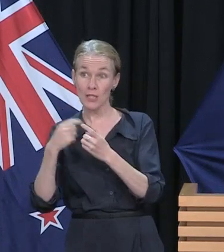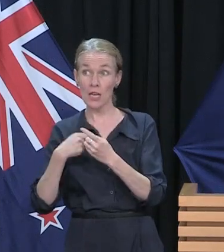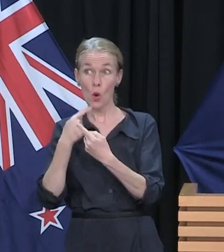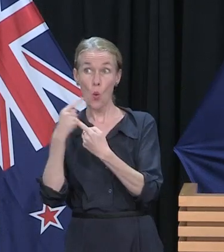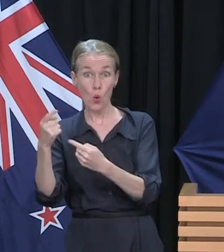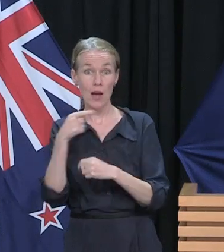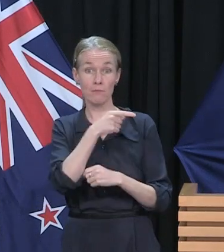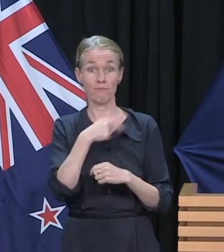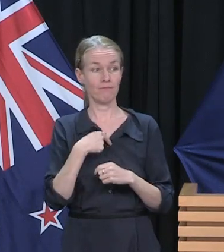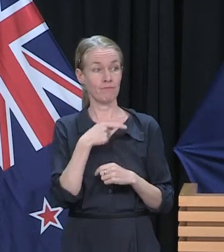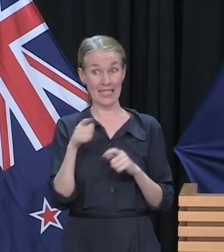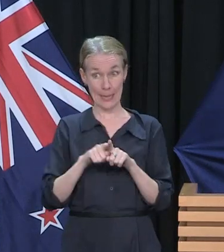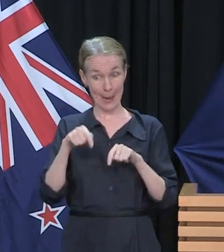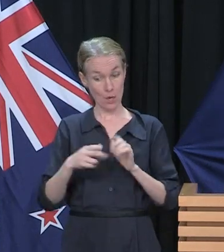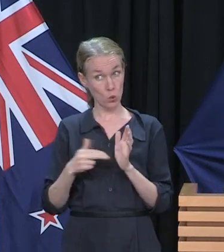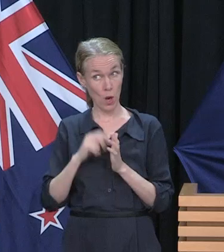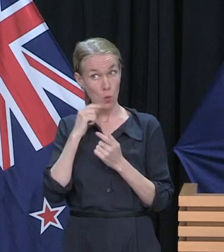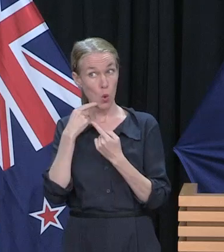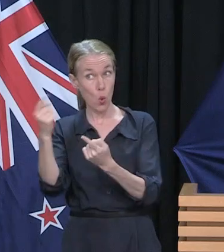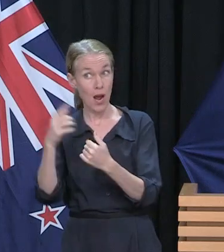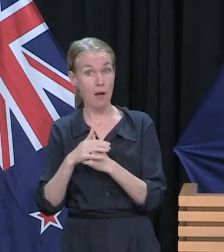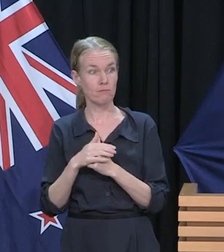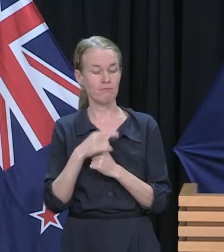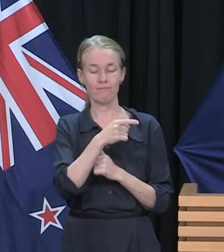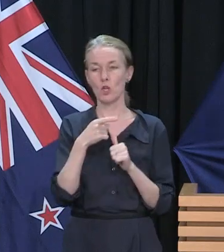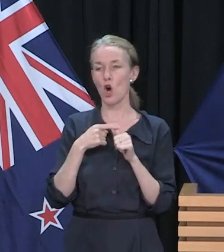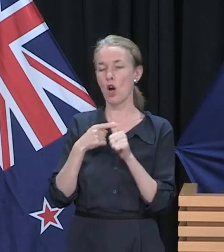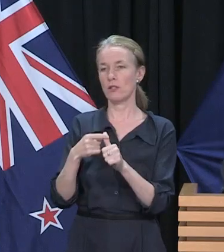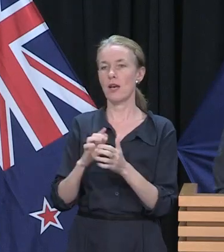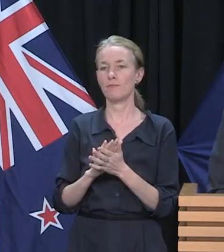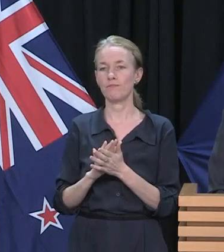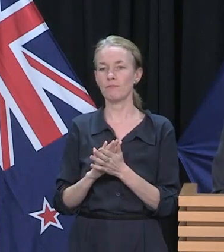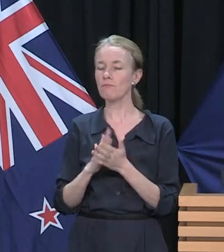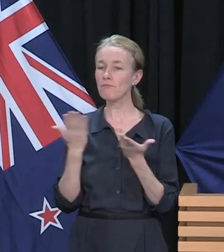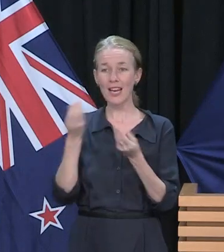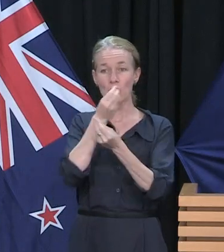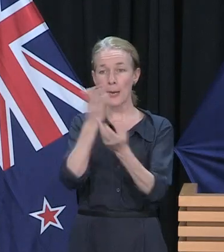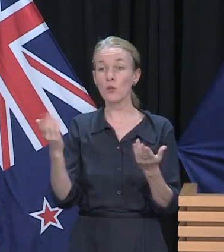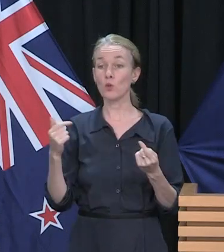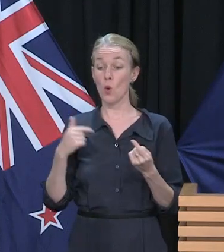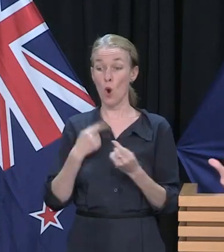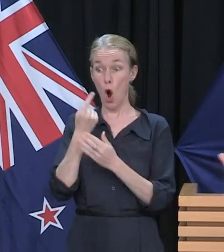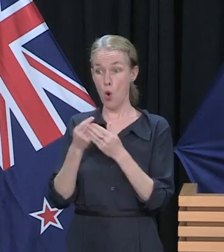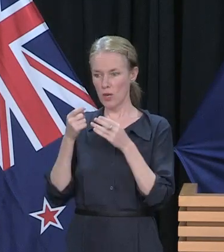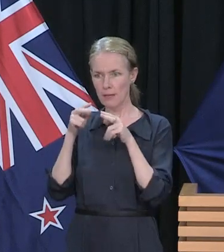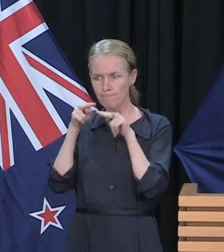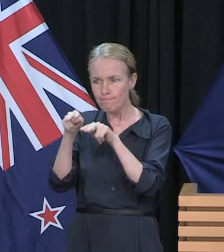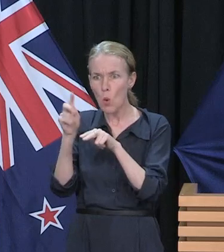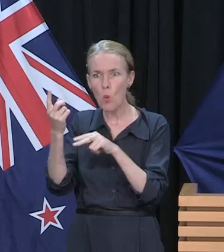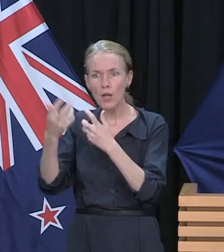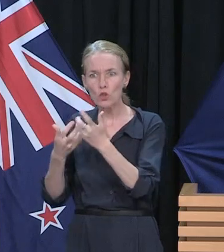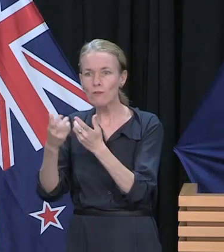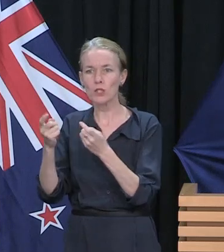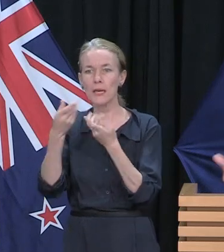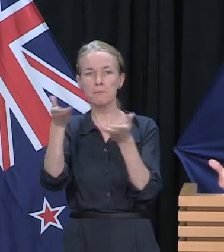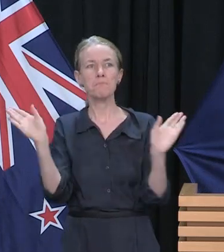can say is that New Zealand has a number of irons in the fire in the vaccine area, and I know that the